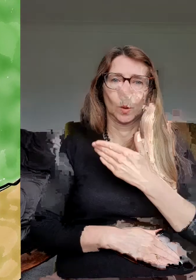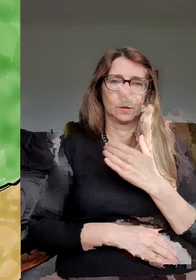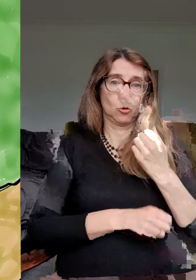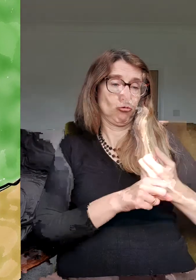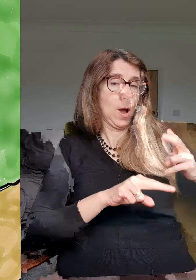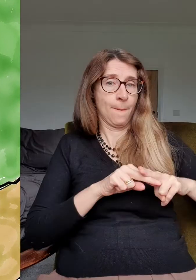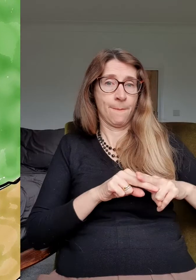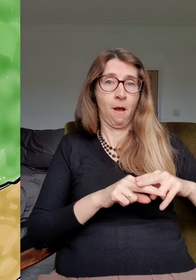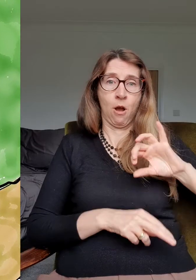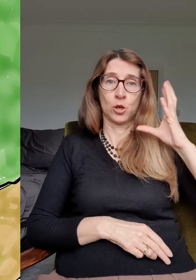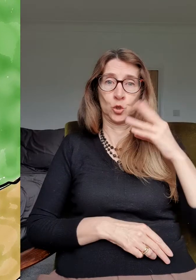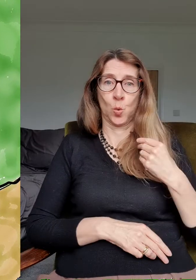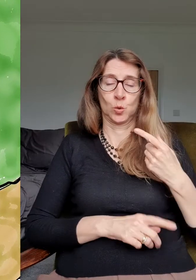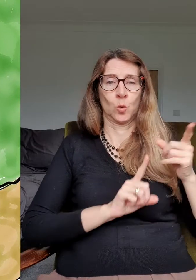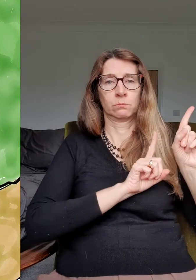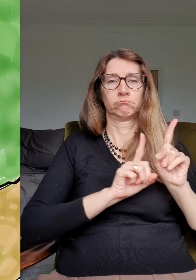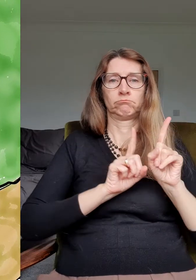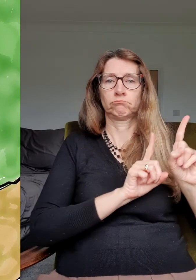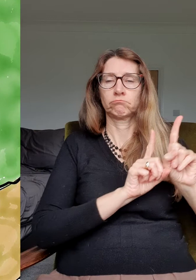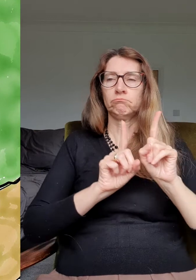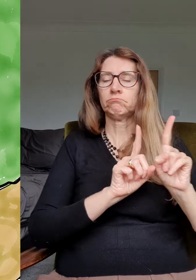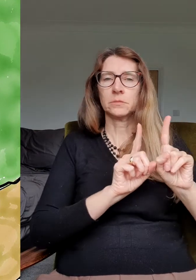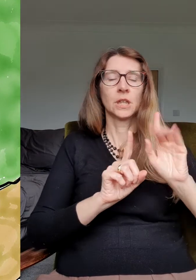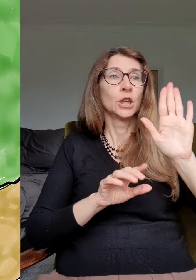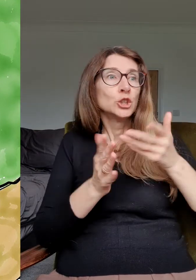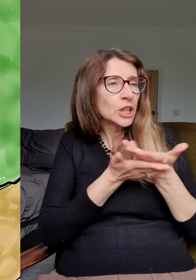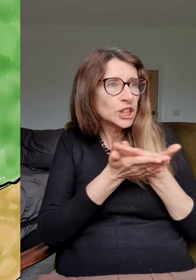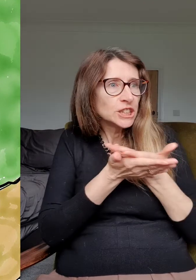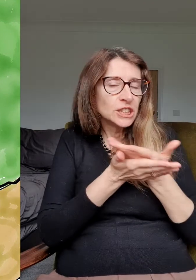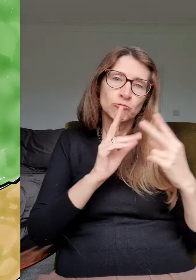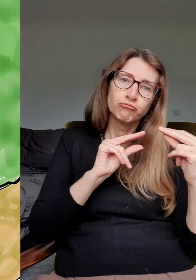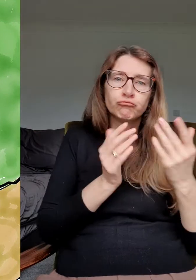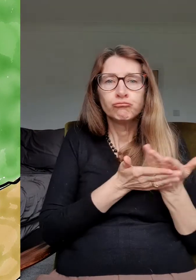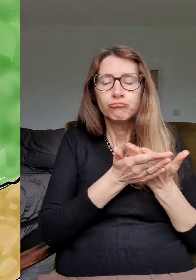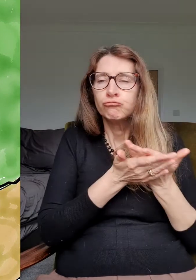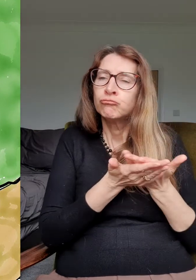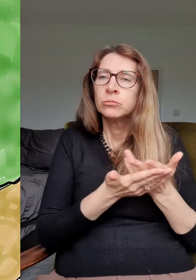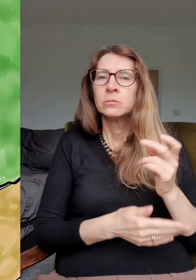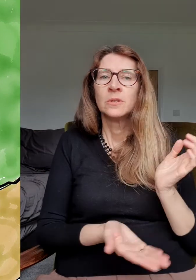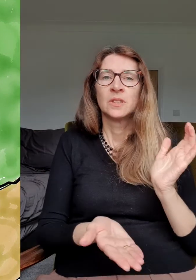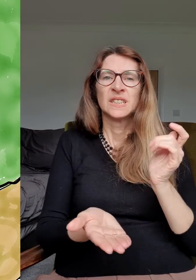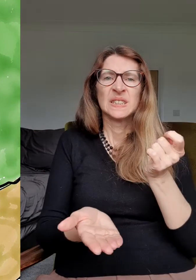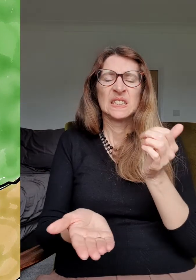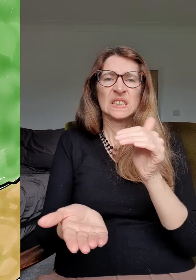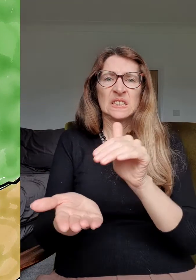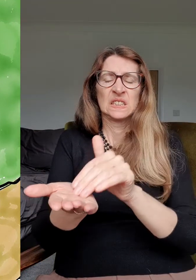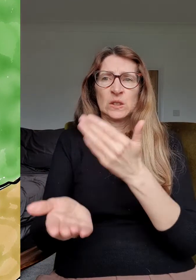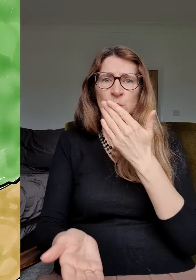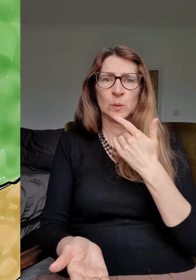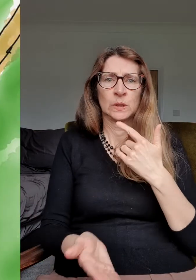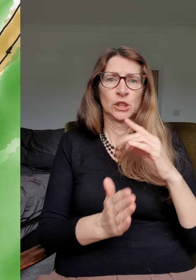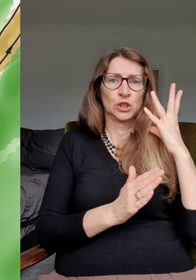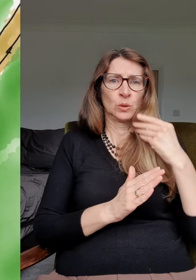school. Jojo chatted away, but as they got closer to the school, Jojo got a bit